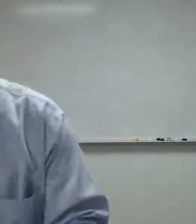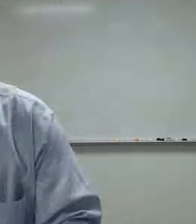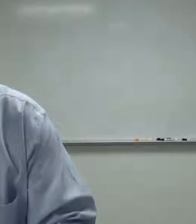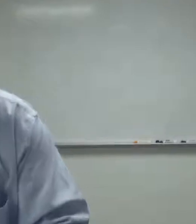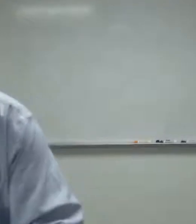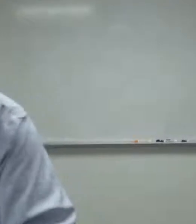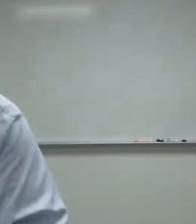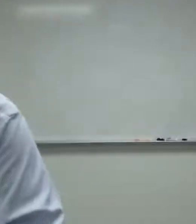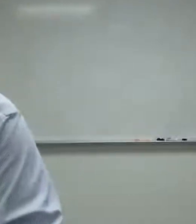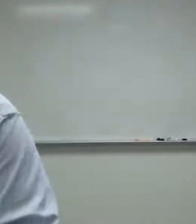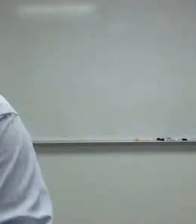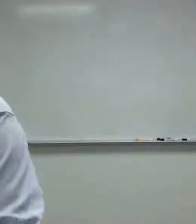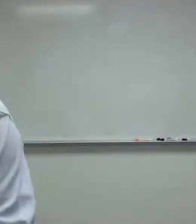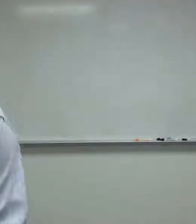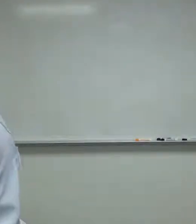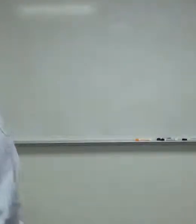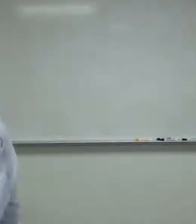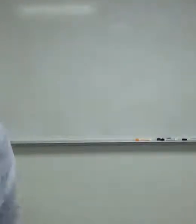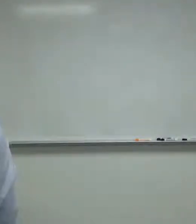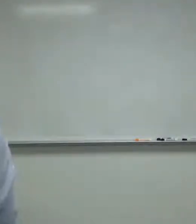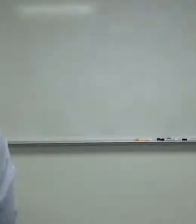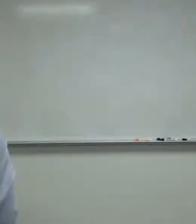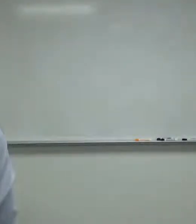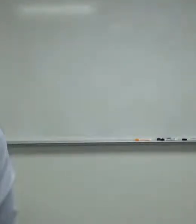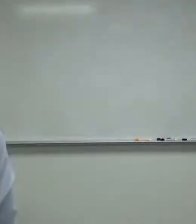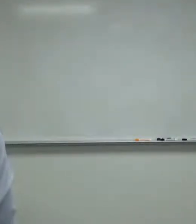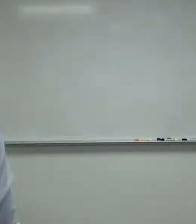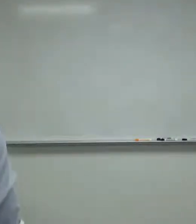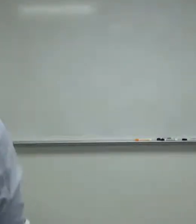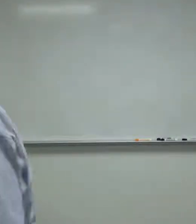everybody gets one.